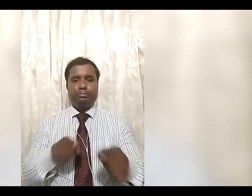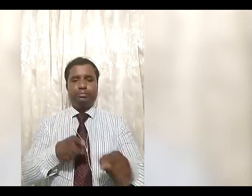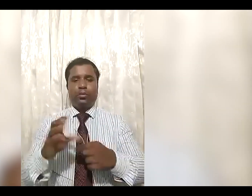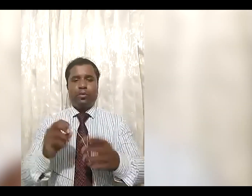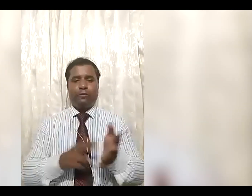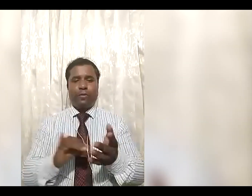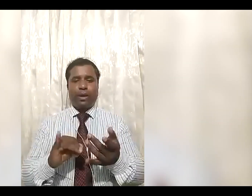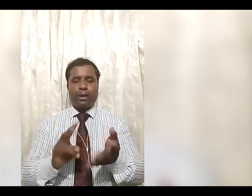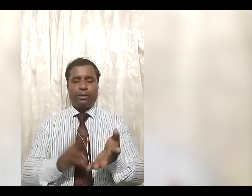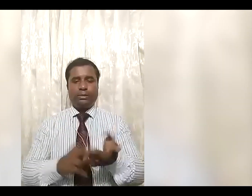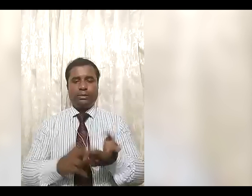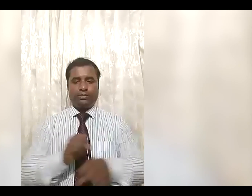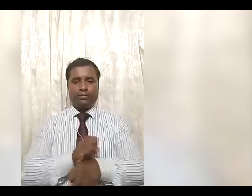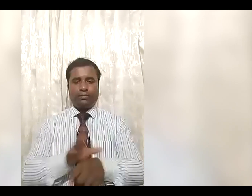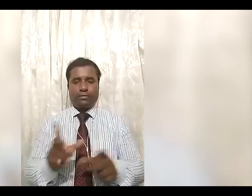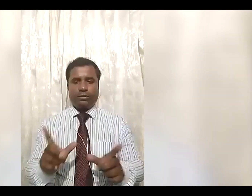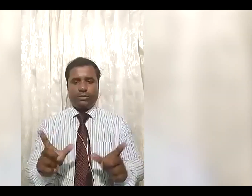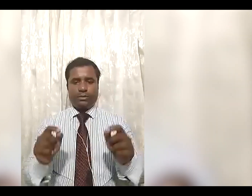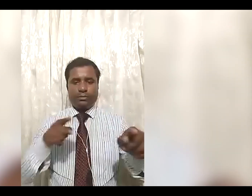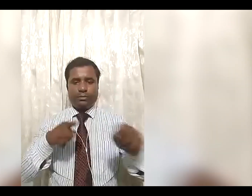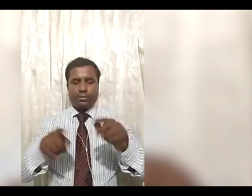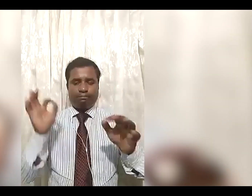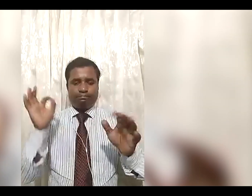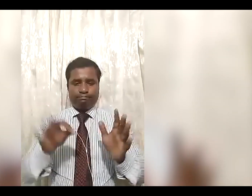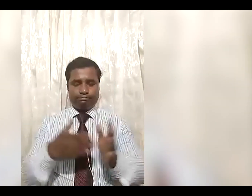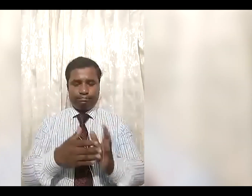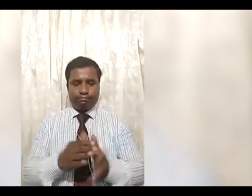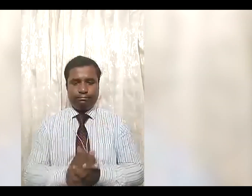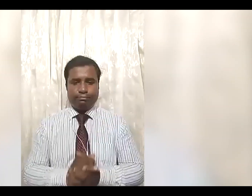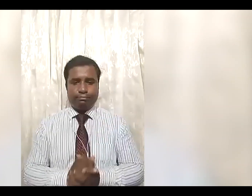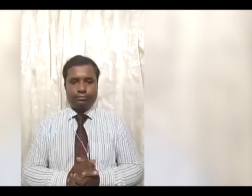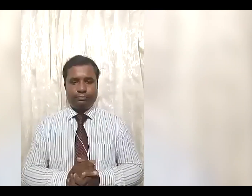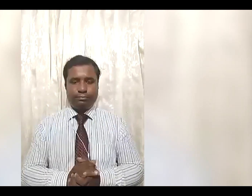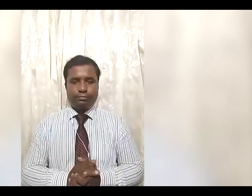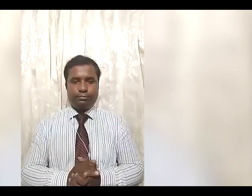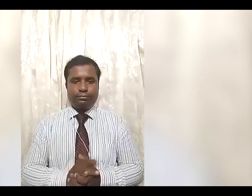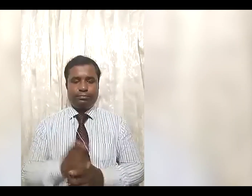and the push in the US context to accommodate